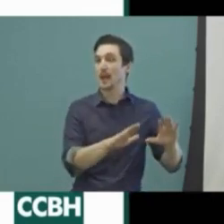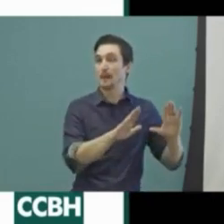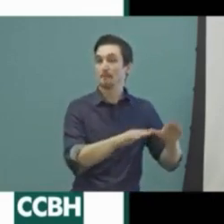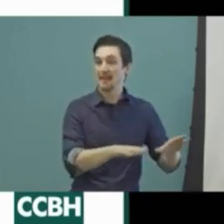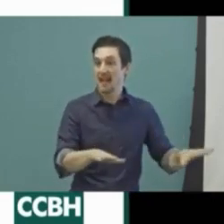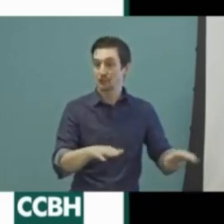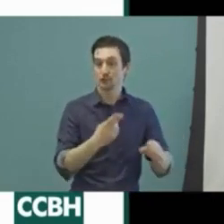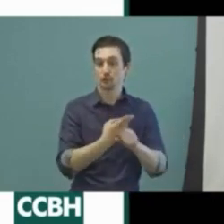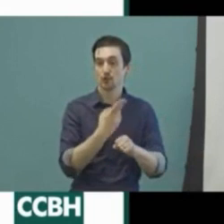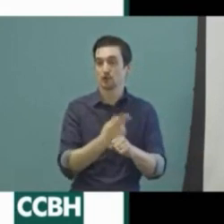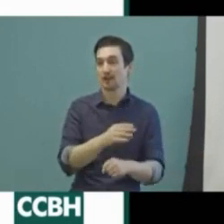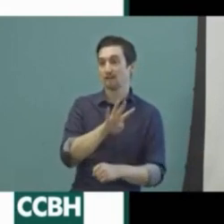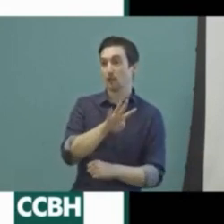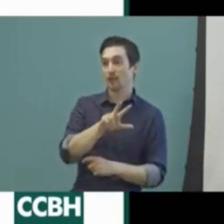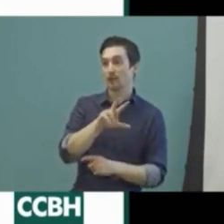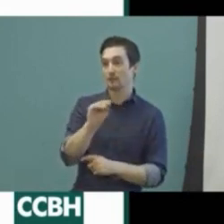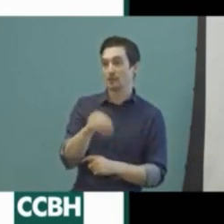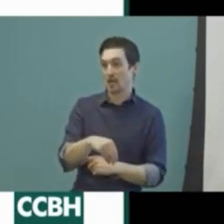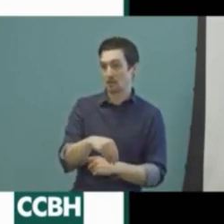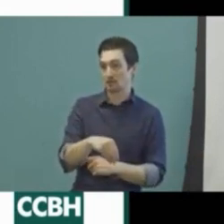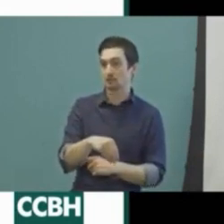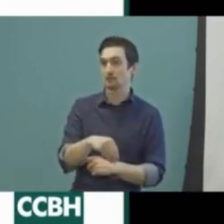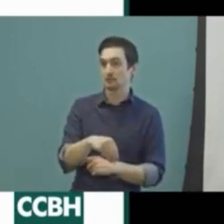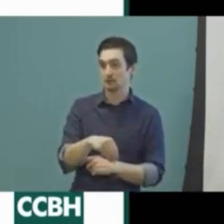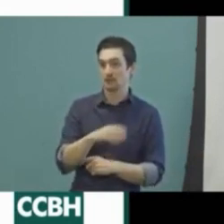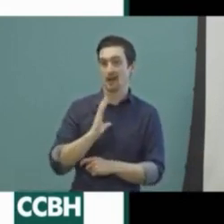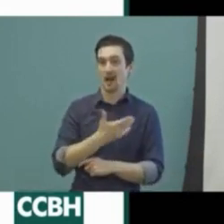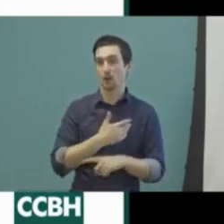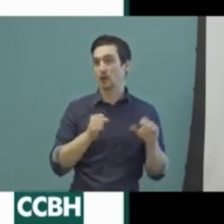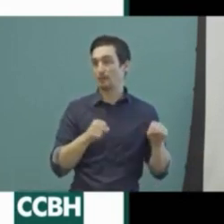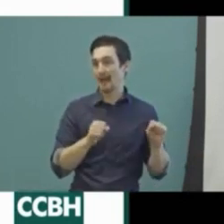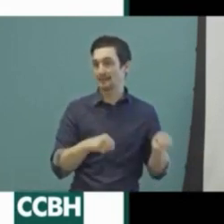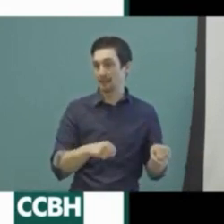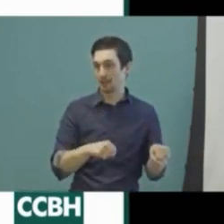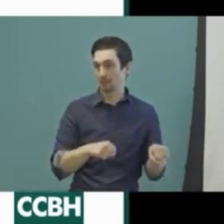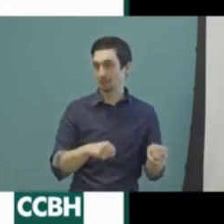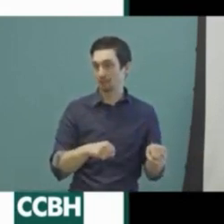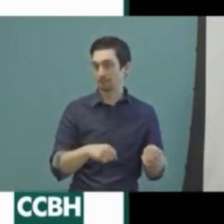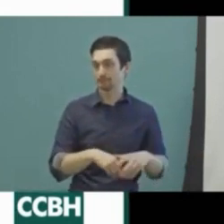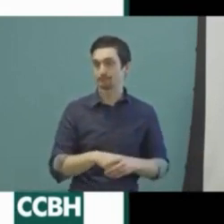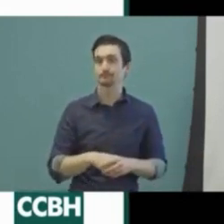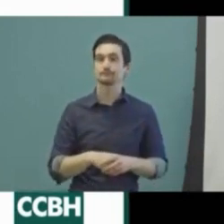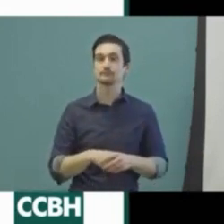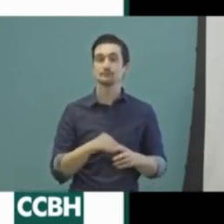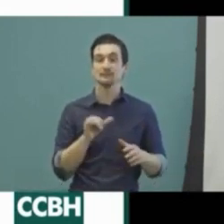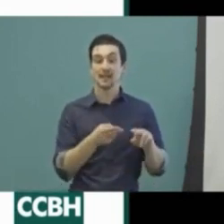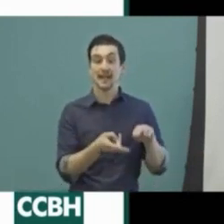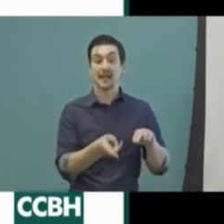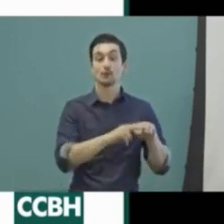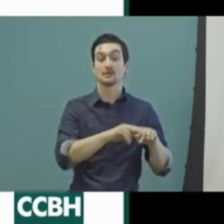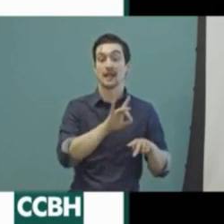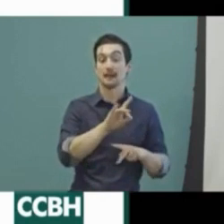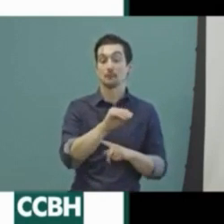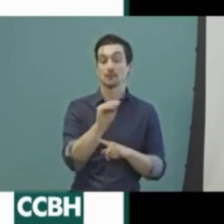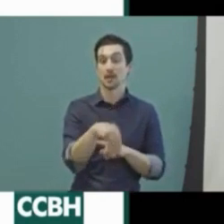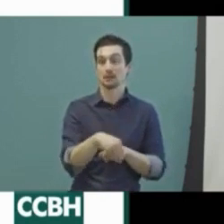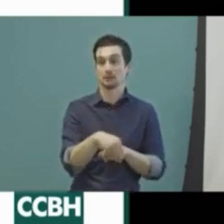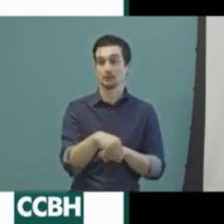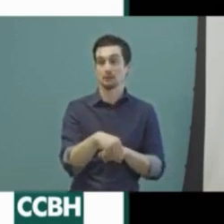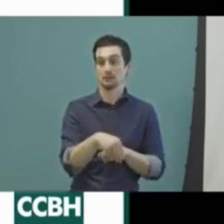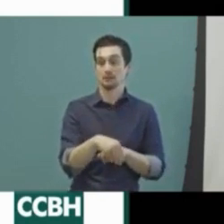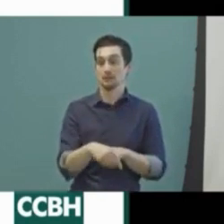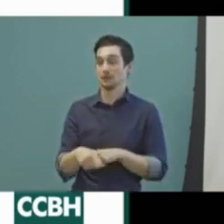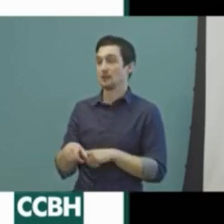using 43% of the capacity that we have across the county. That's an increase of 8%.